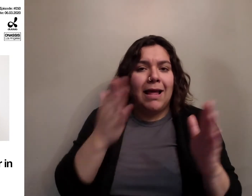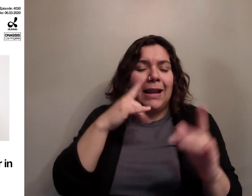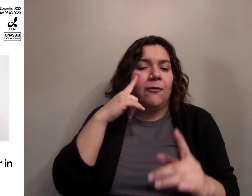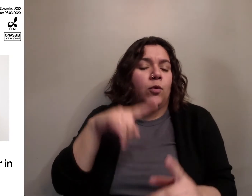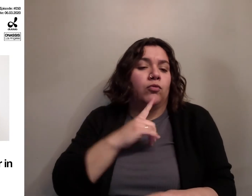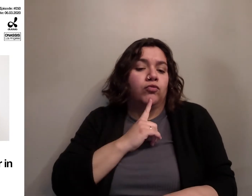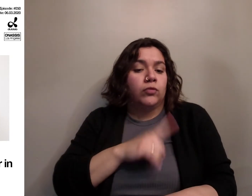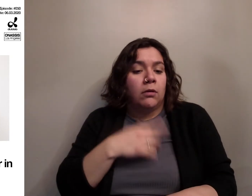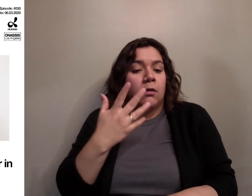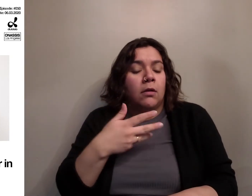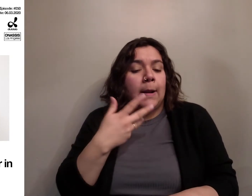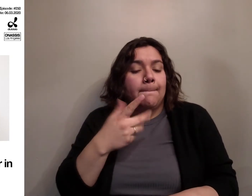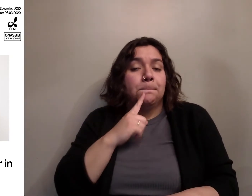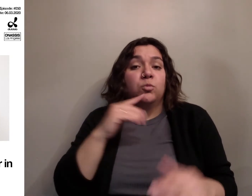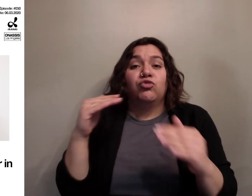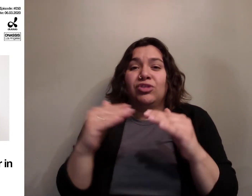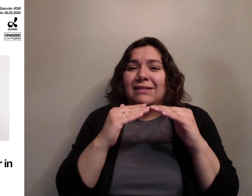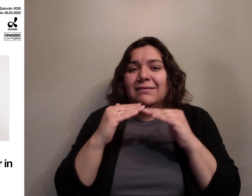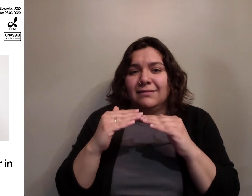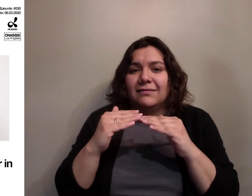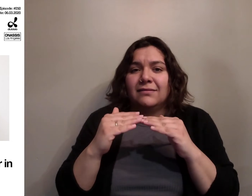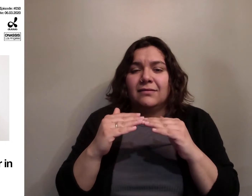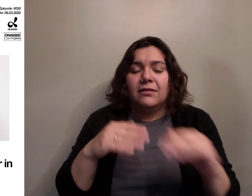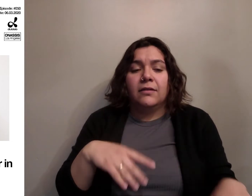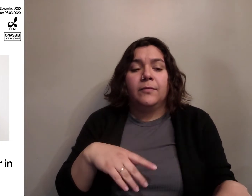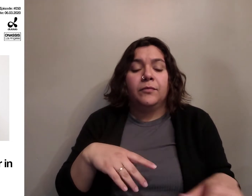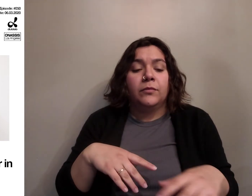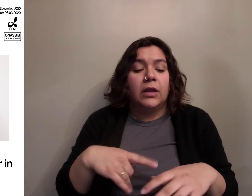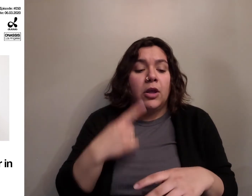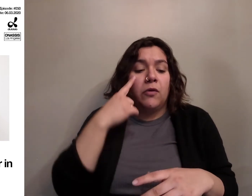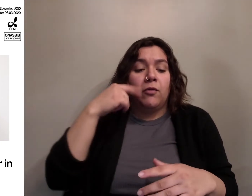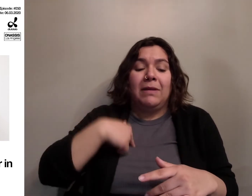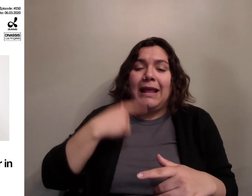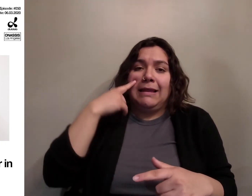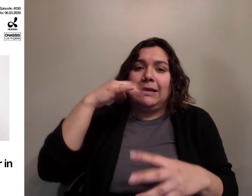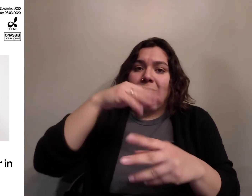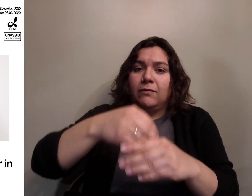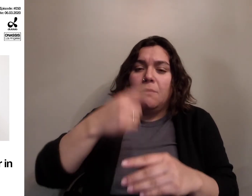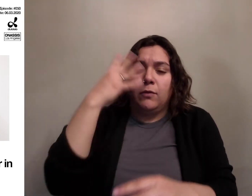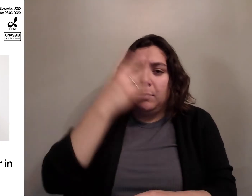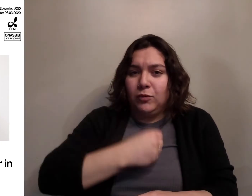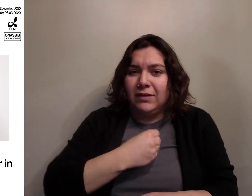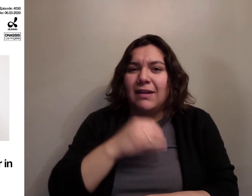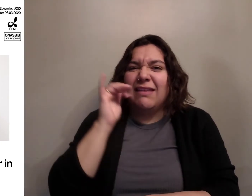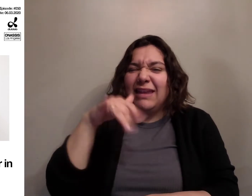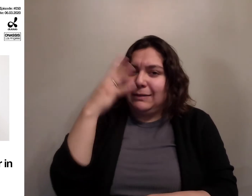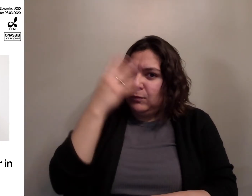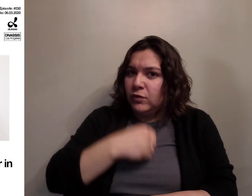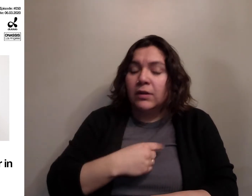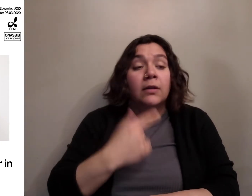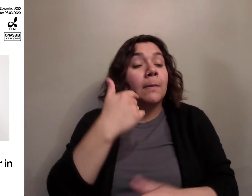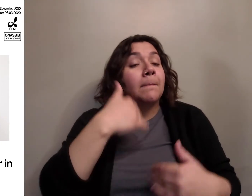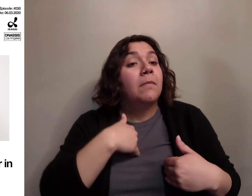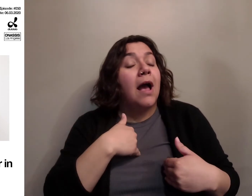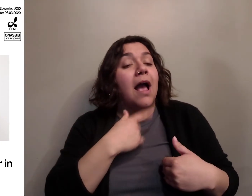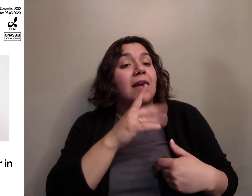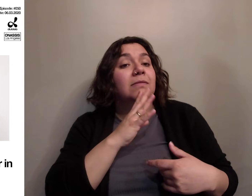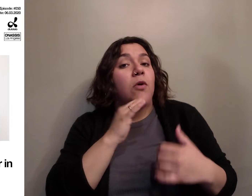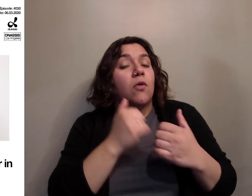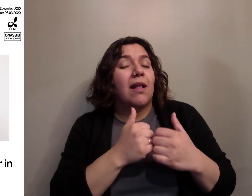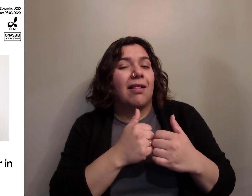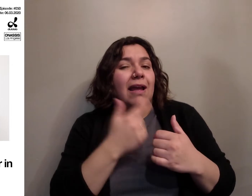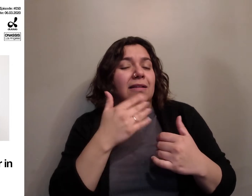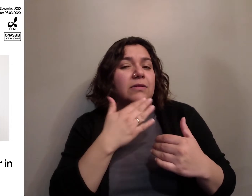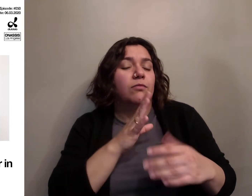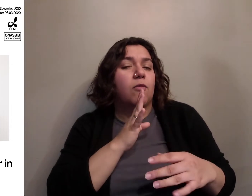been resisting and have been strategizing for true justice. And that's part of the beauty. That is